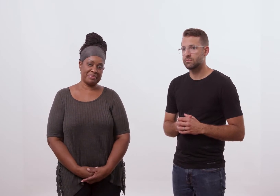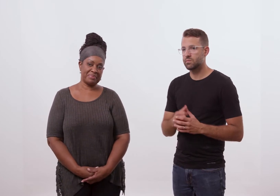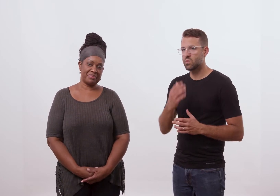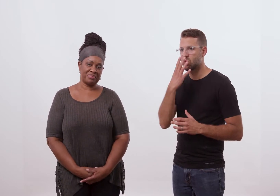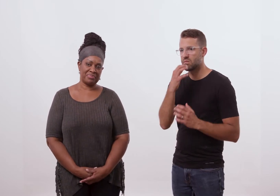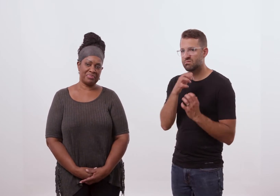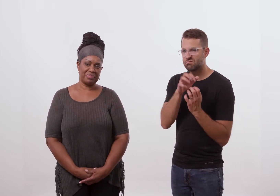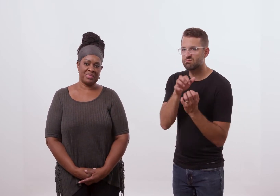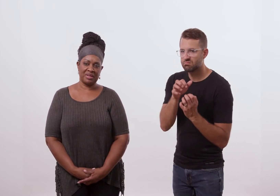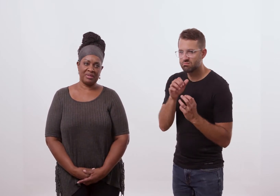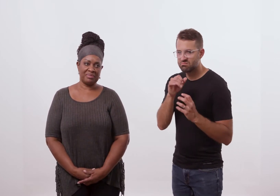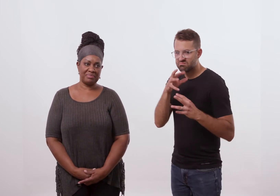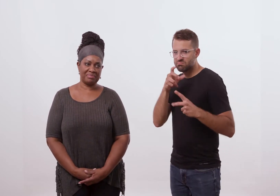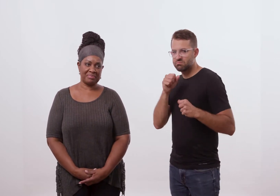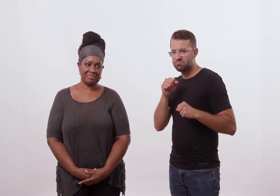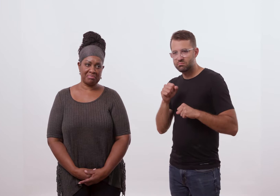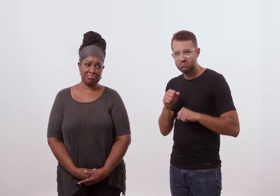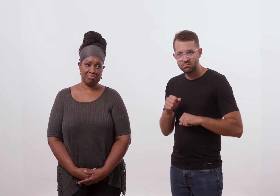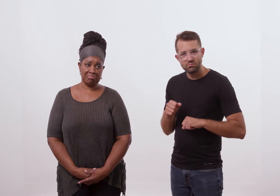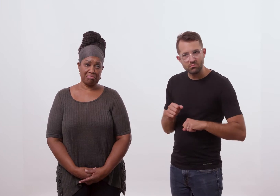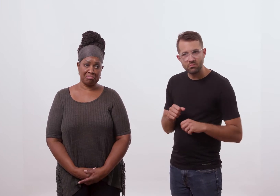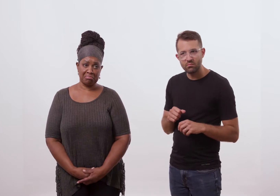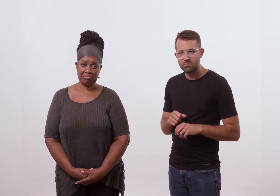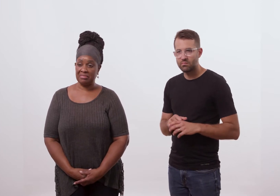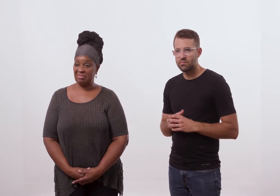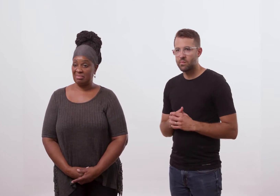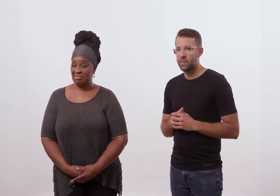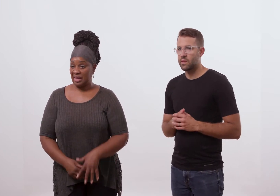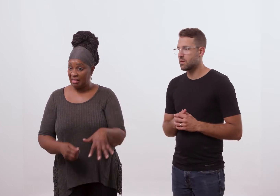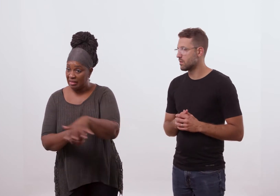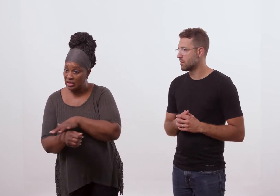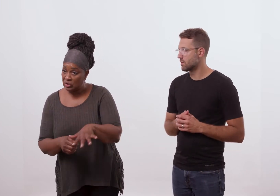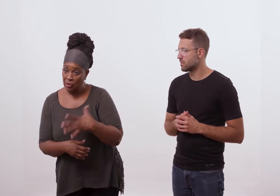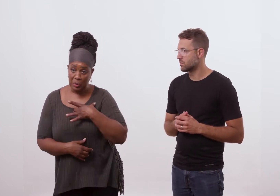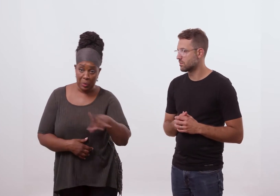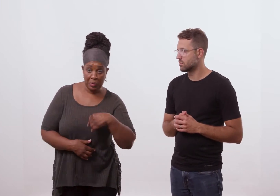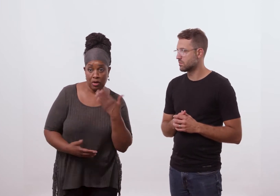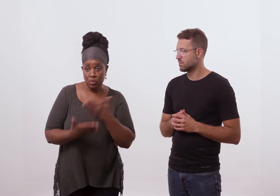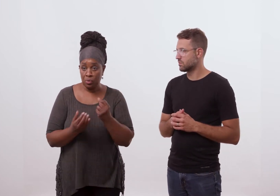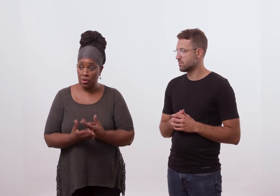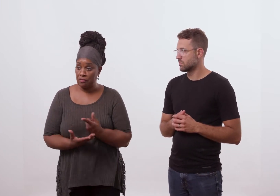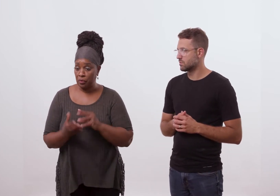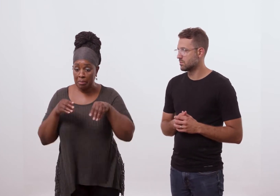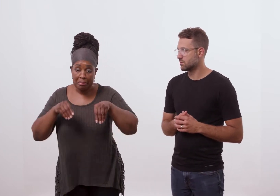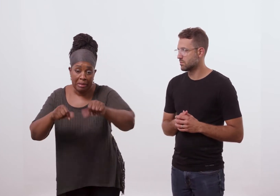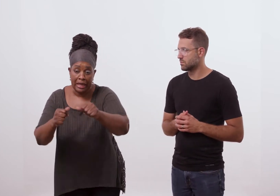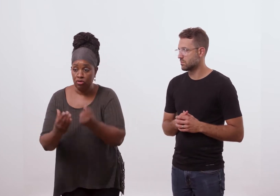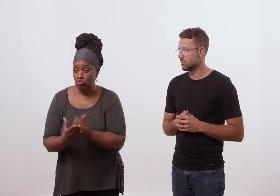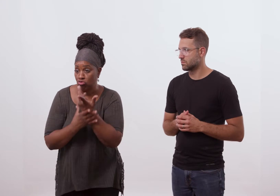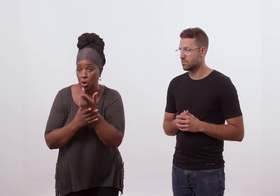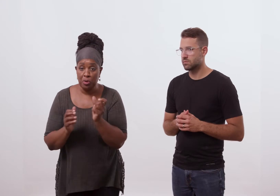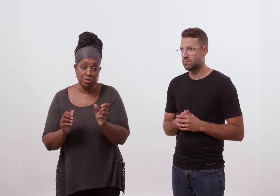How's this spot? It's lain fallow this past season, but should be good for planting. Yeah, this should do nicely, Minya.